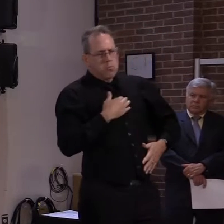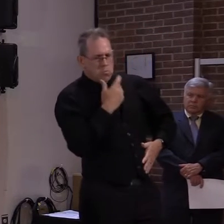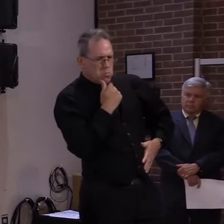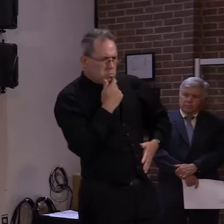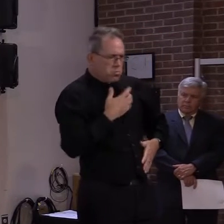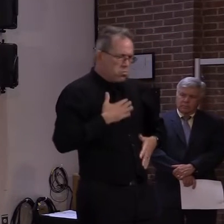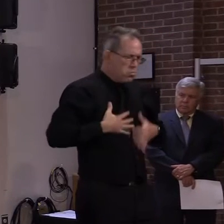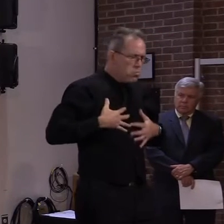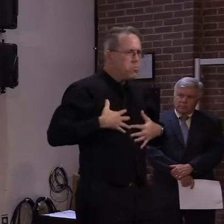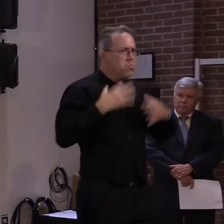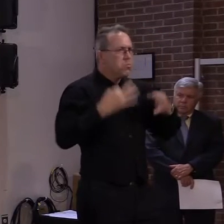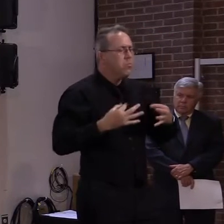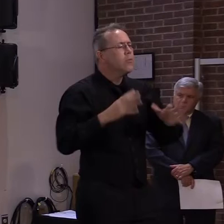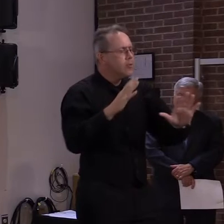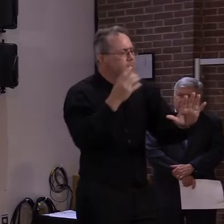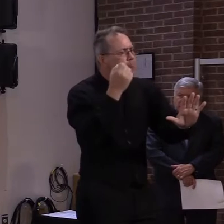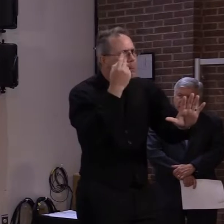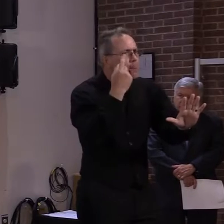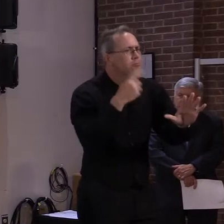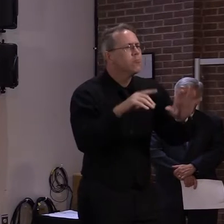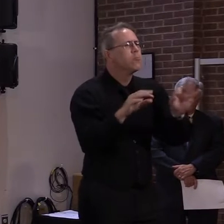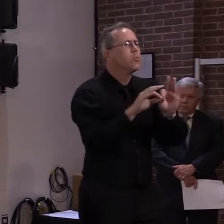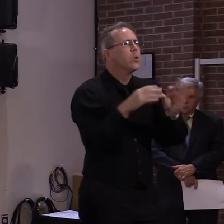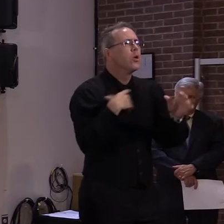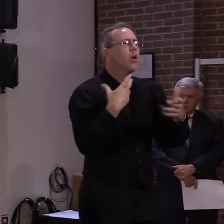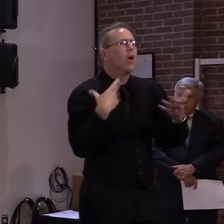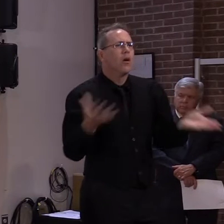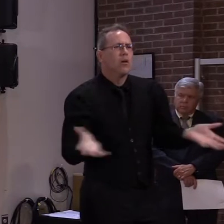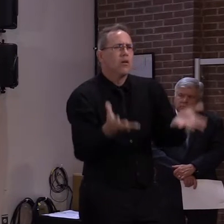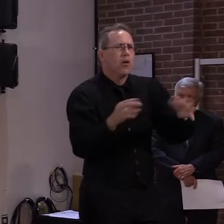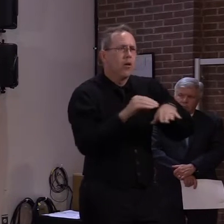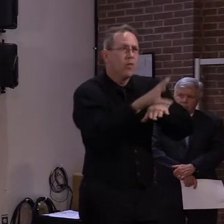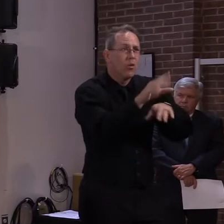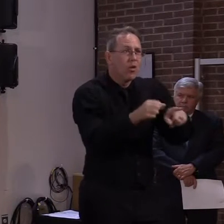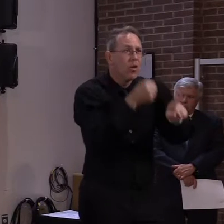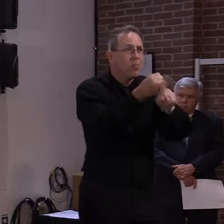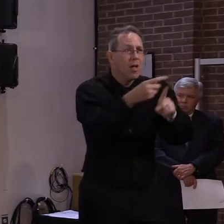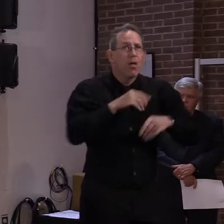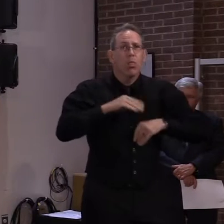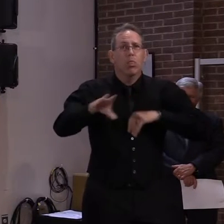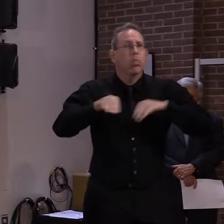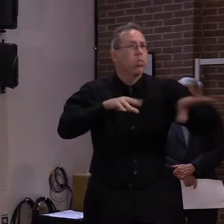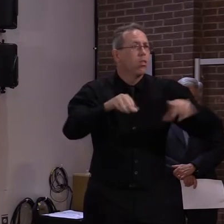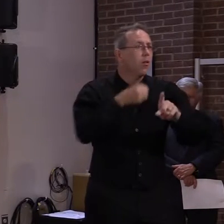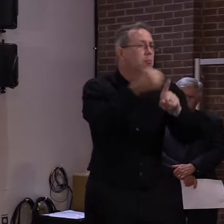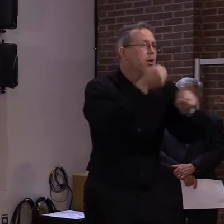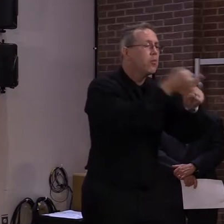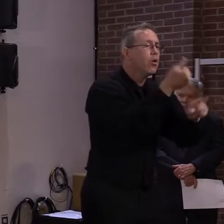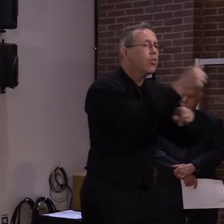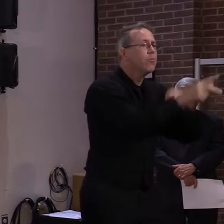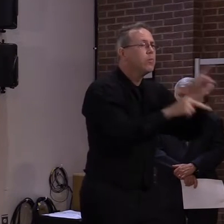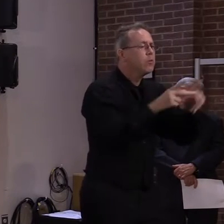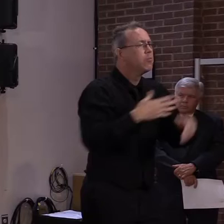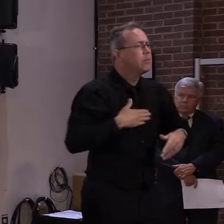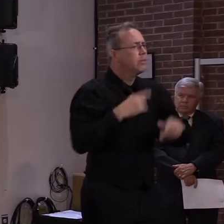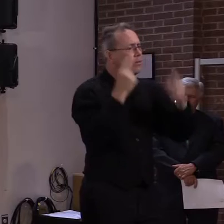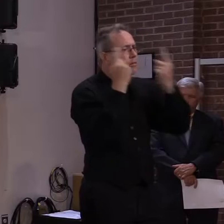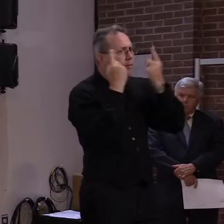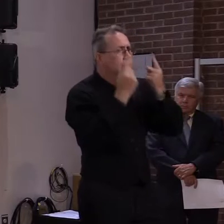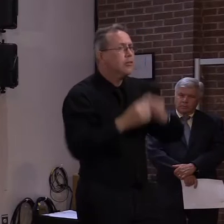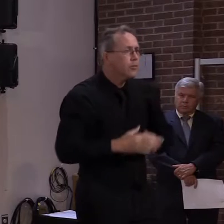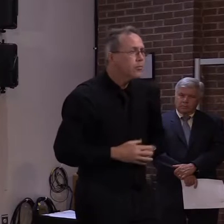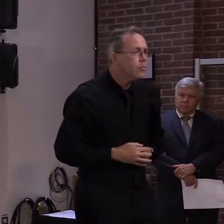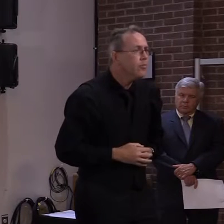we have a much better tool in our toolbox right now, so please help make sure we don't have to take any steps